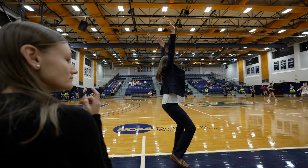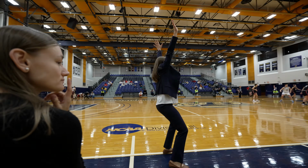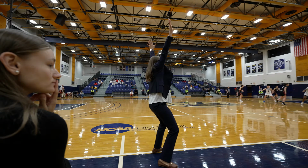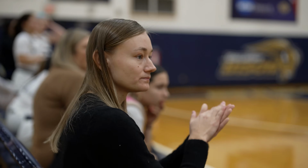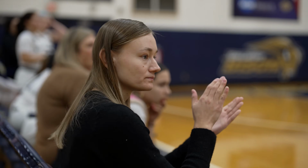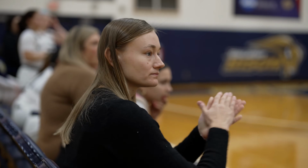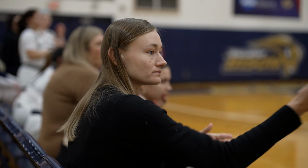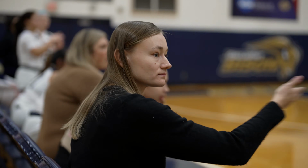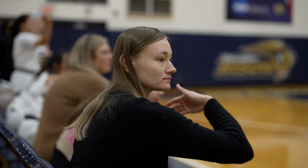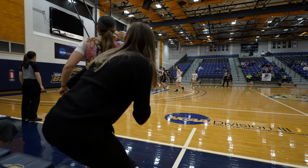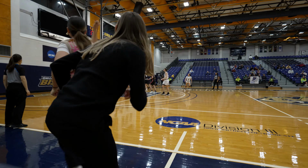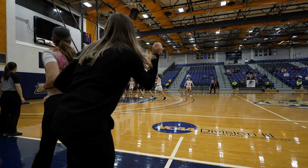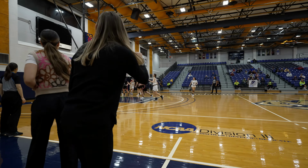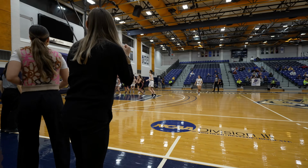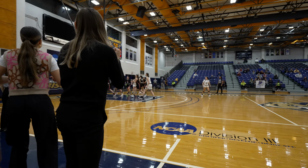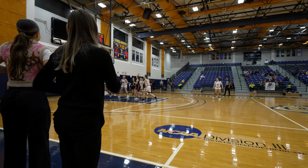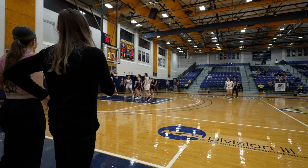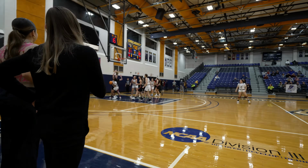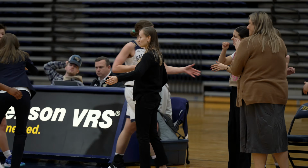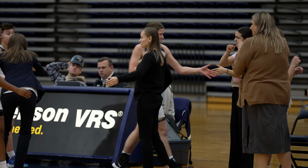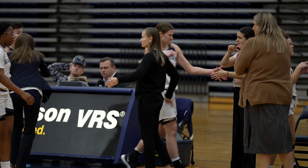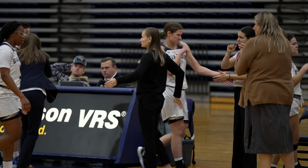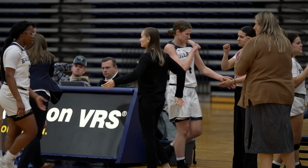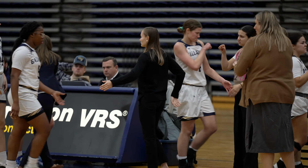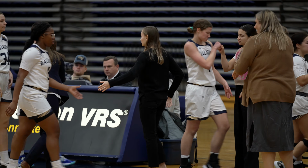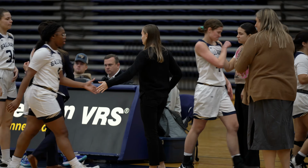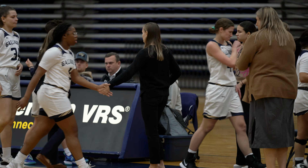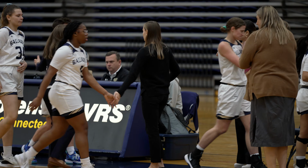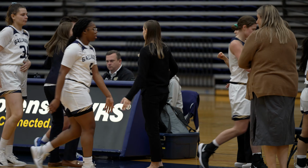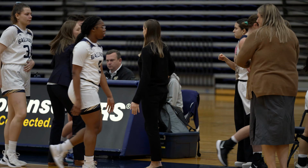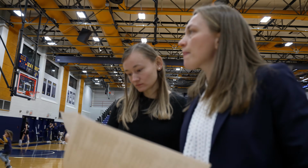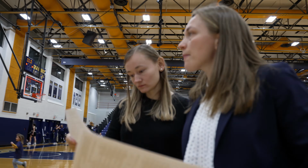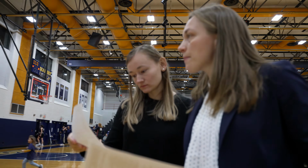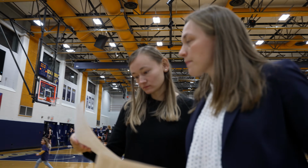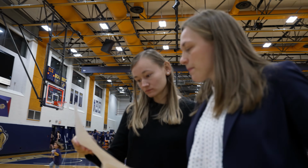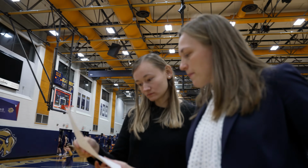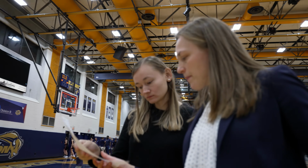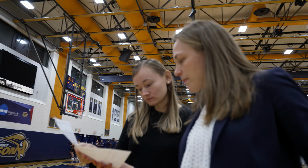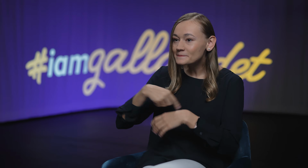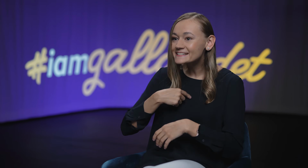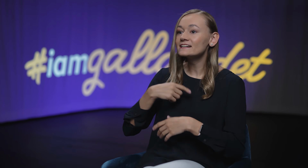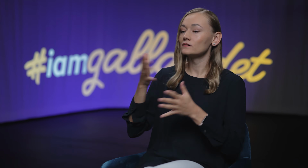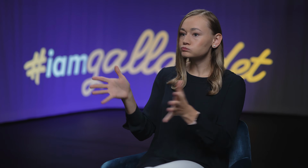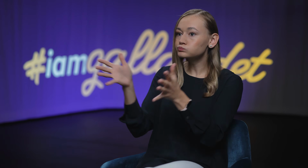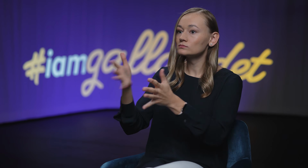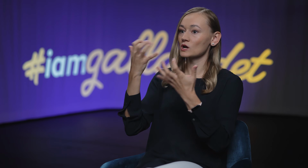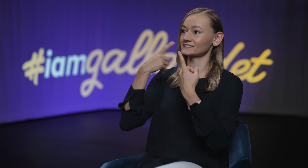and basketball teams here, and I want to give back to the younger generation. I had a coach that believed in me and encouraged me to